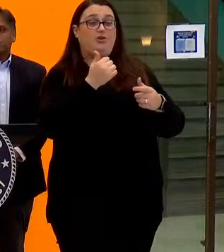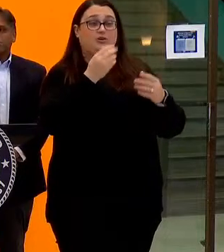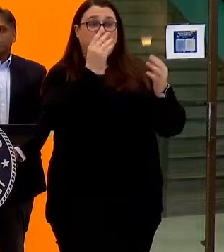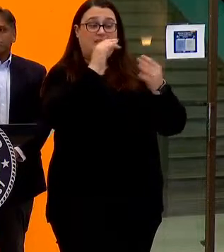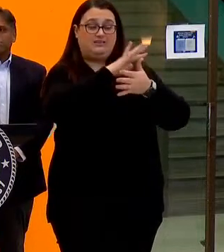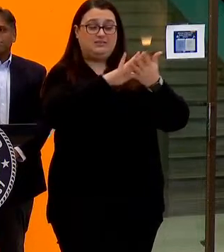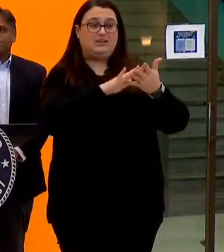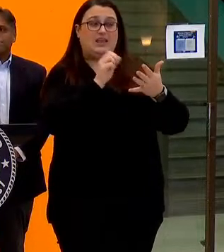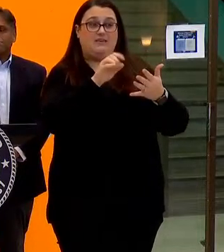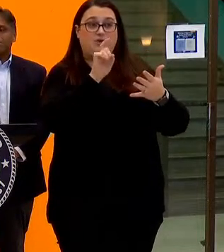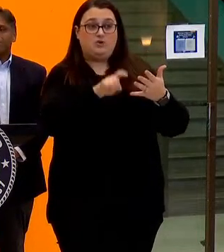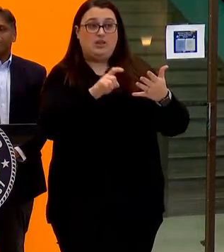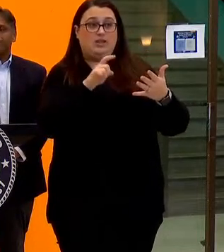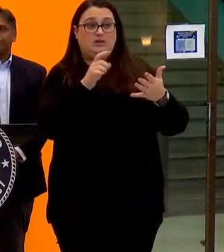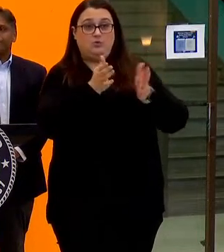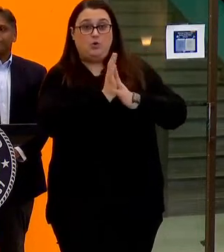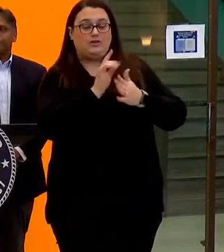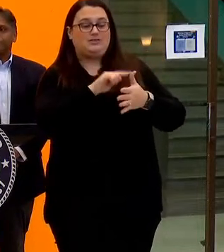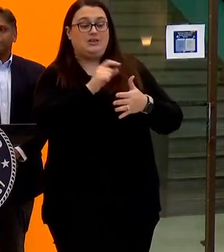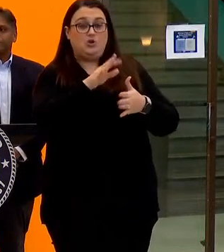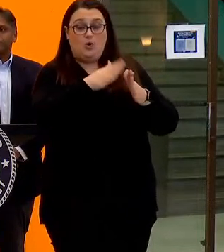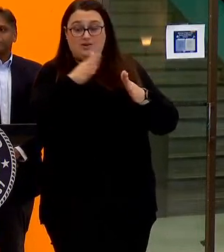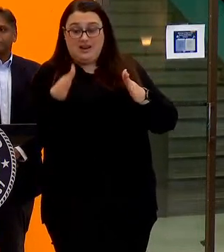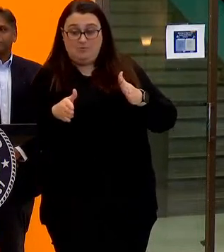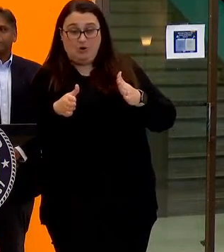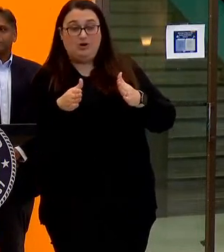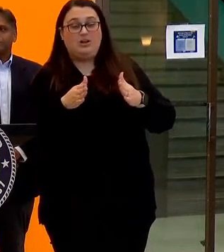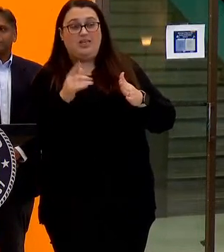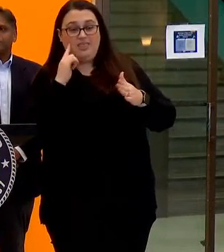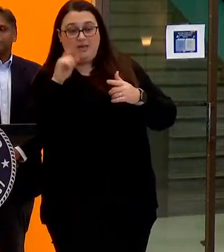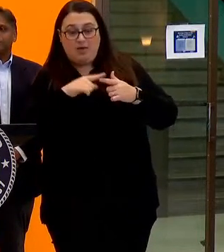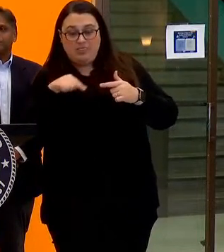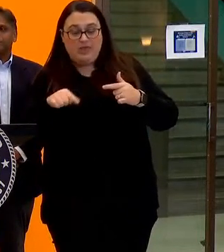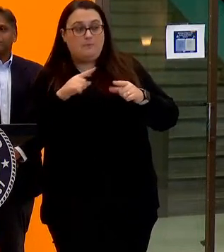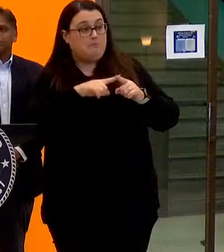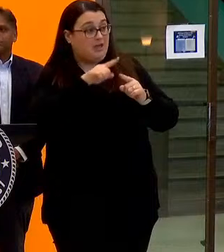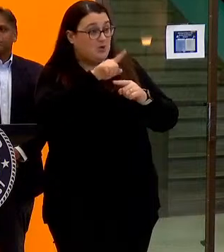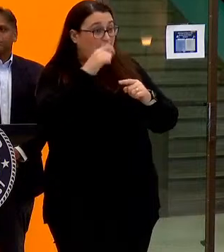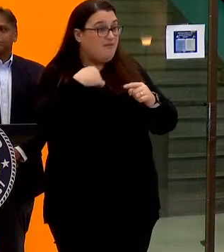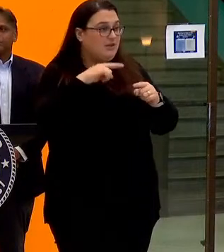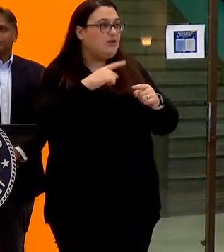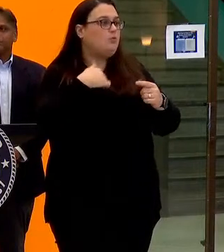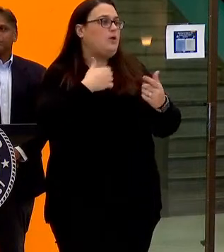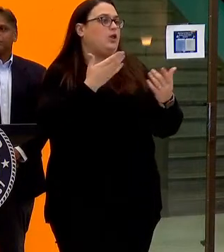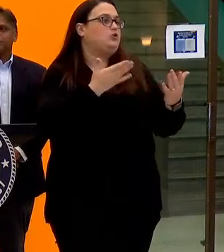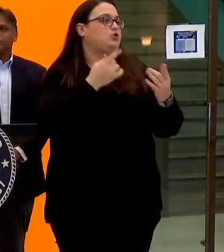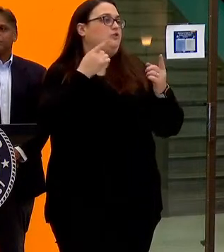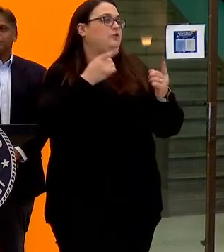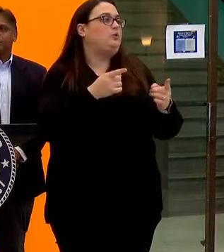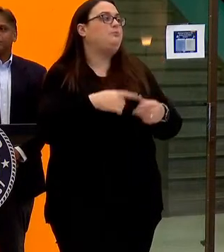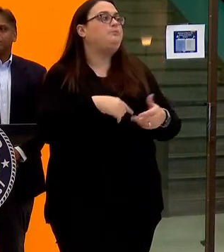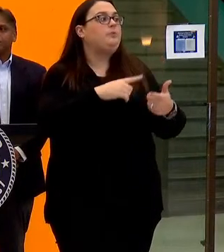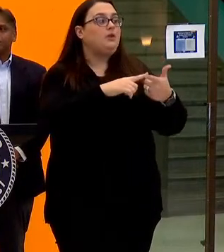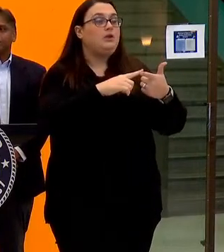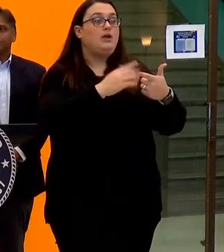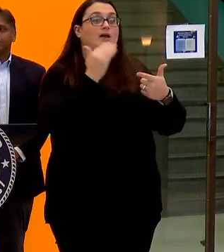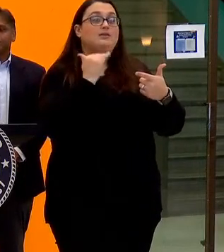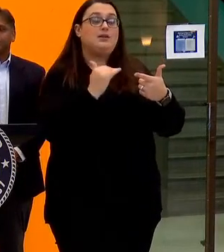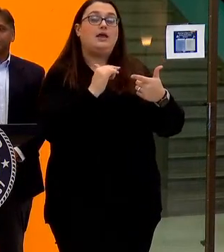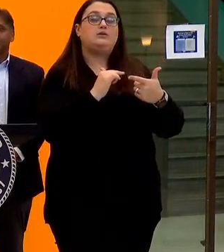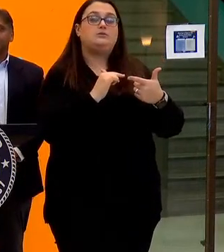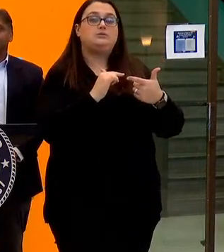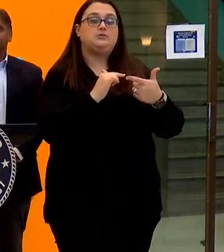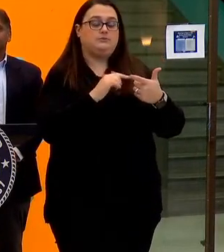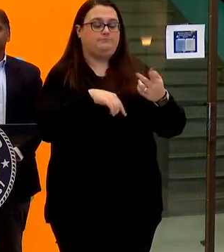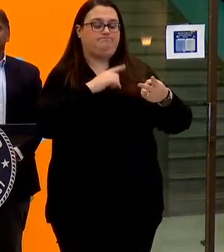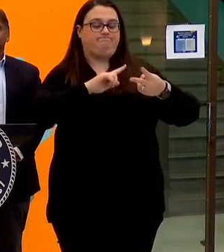request. Consider your neighbors, but know that if you are in need, we are here to serve you. Next, I would like to address our